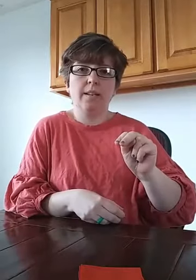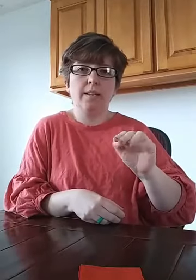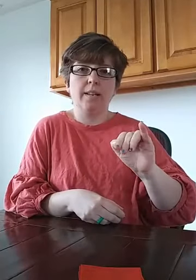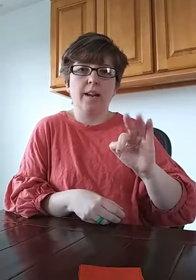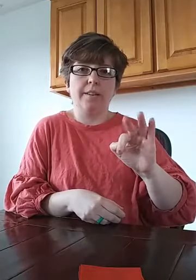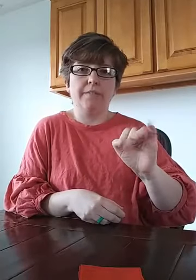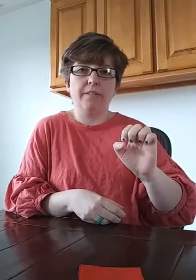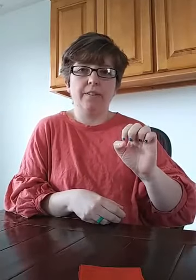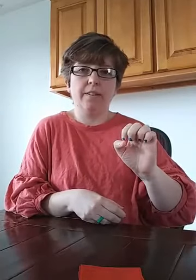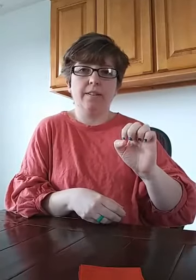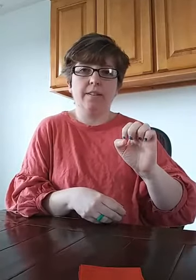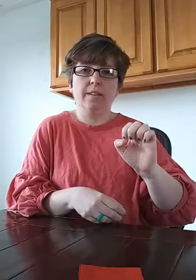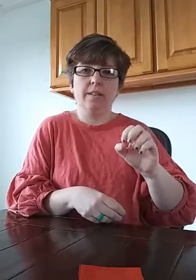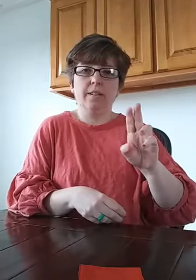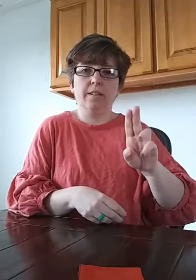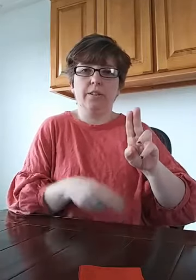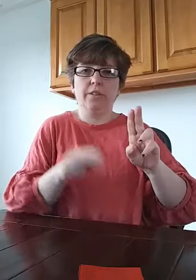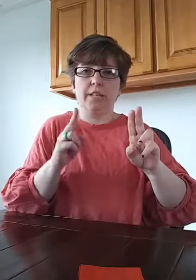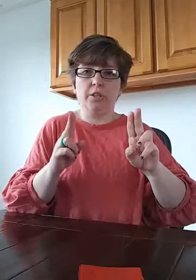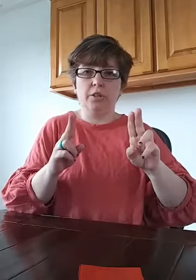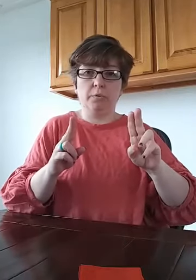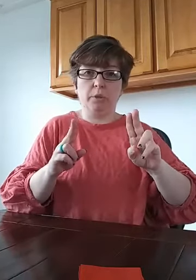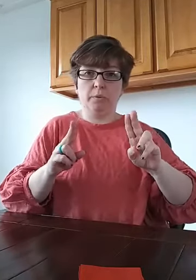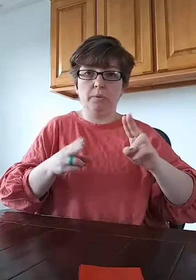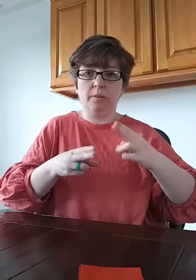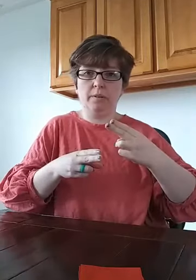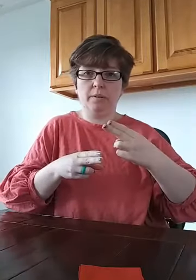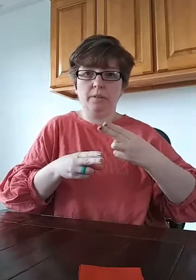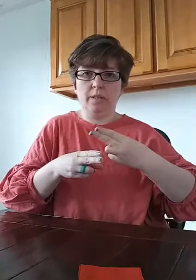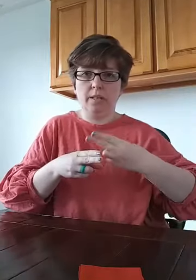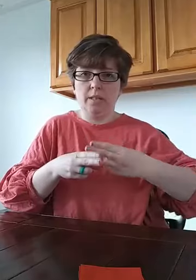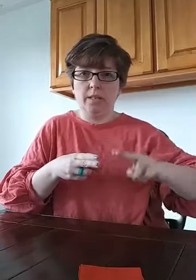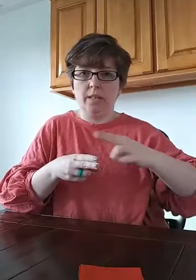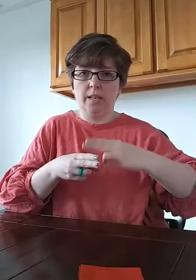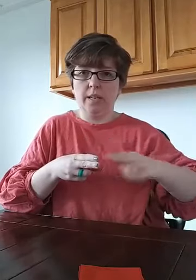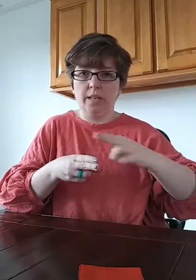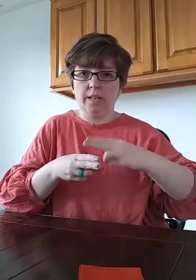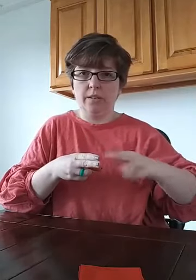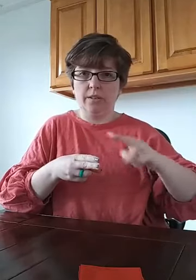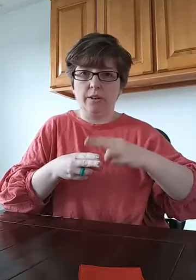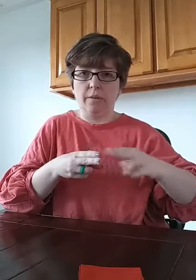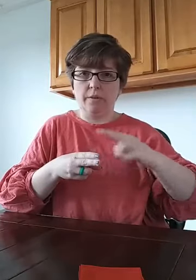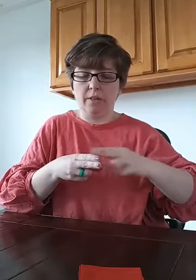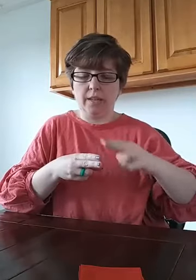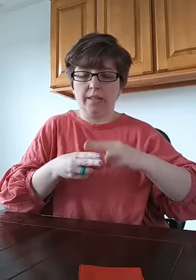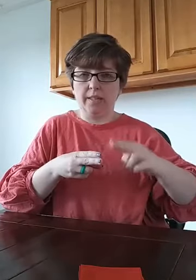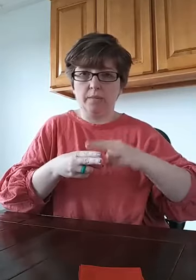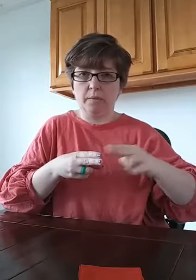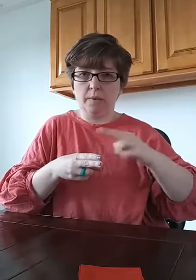knife knife you take to use and you go over like this with one